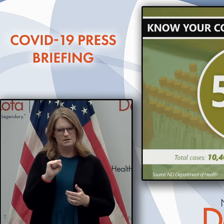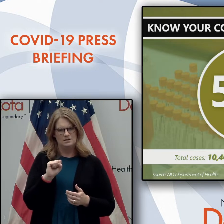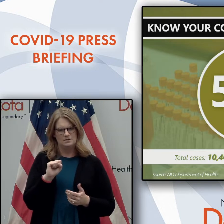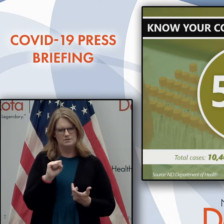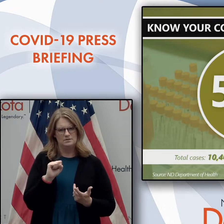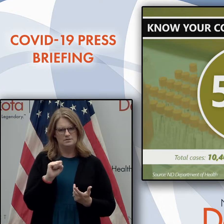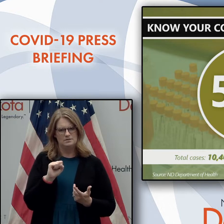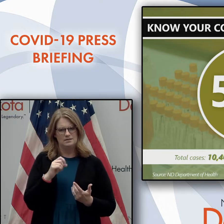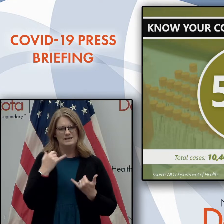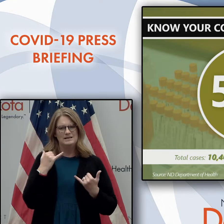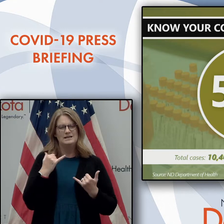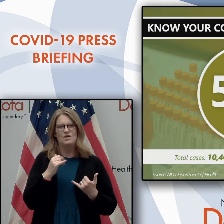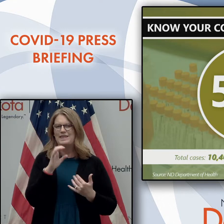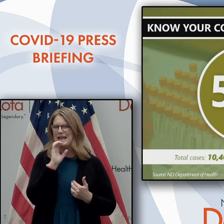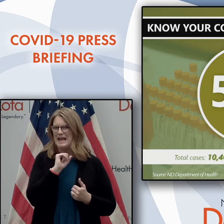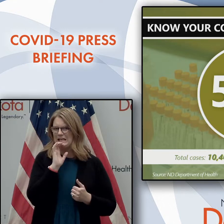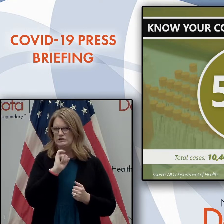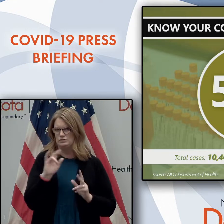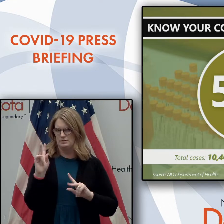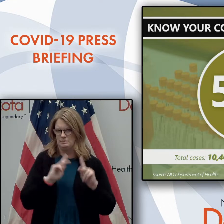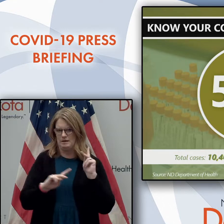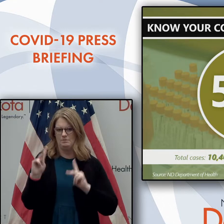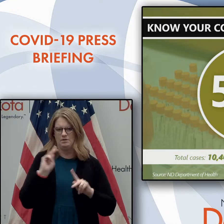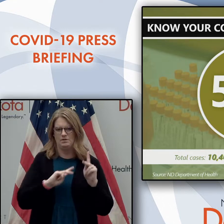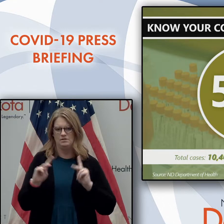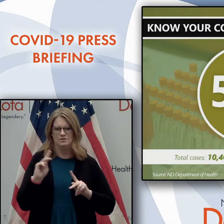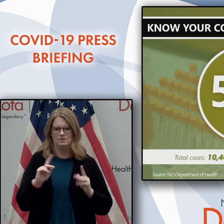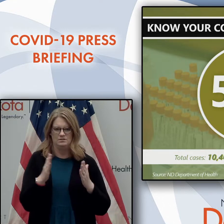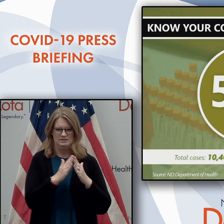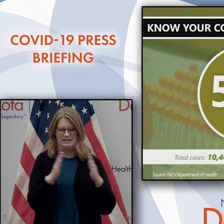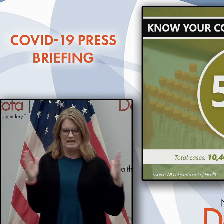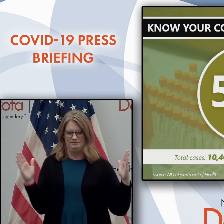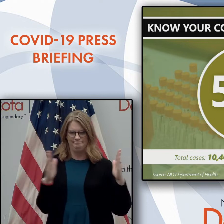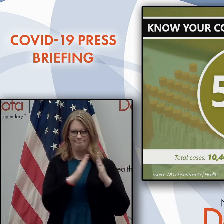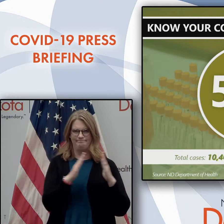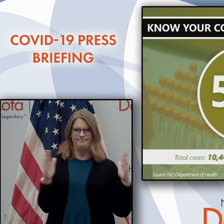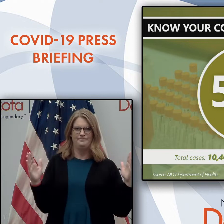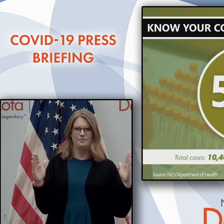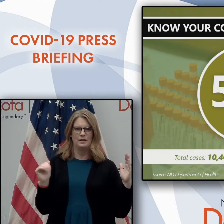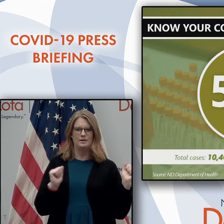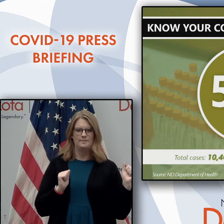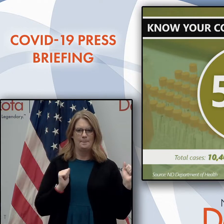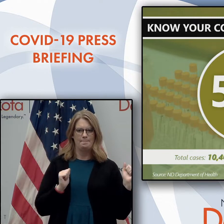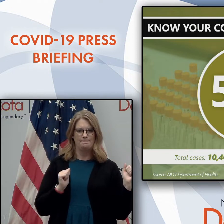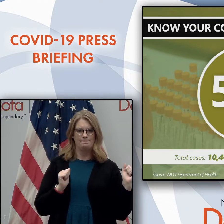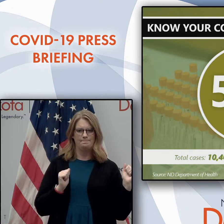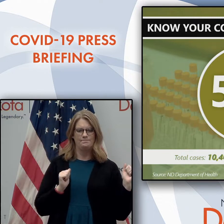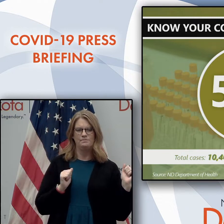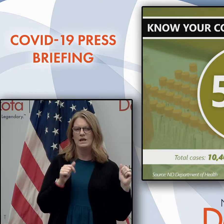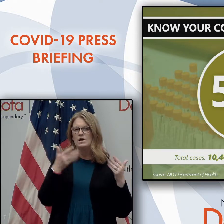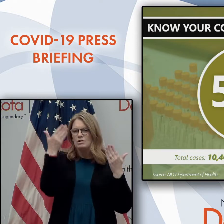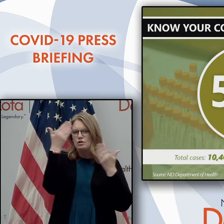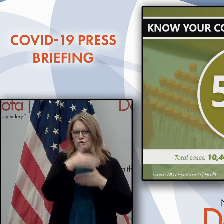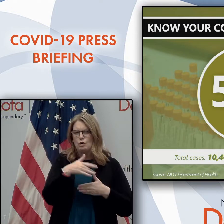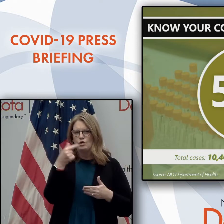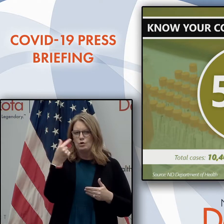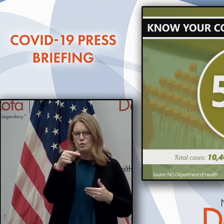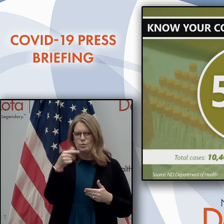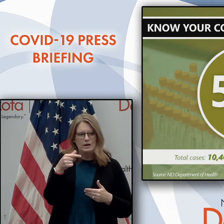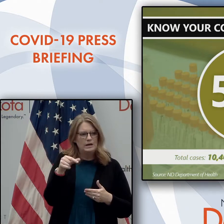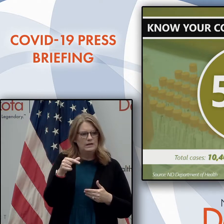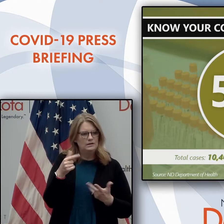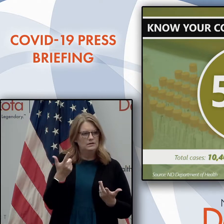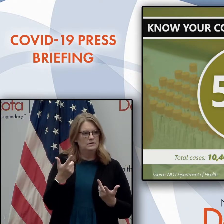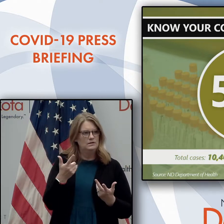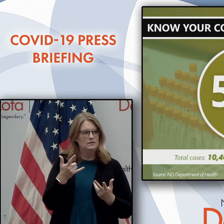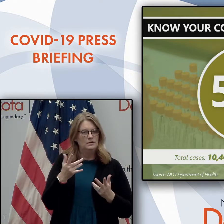age breakdown, we can see here that the The green, the darker green, is people